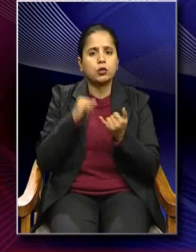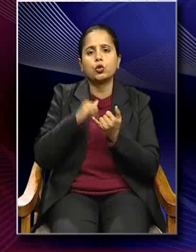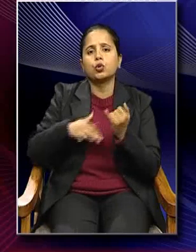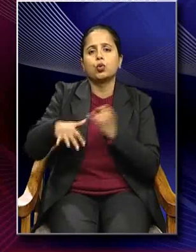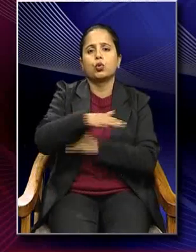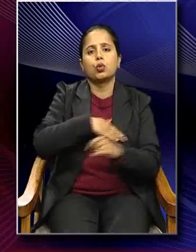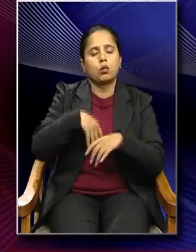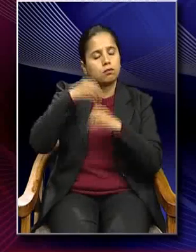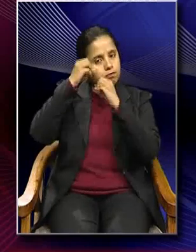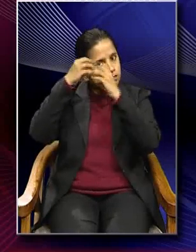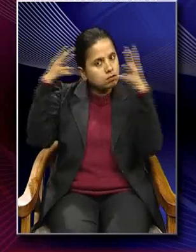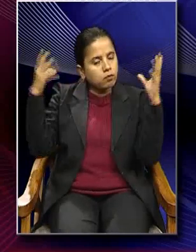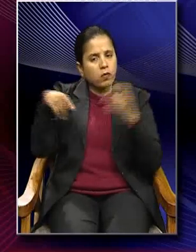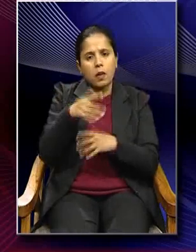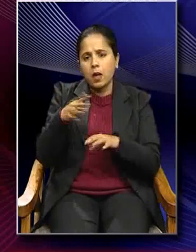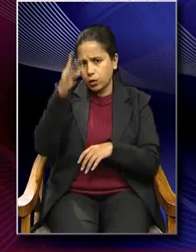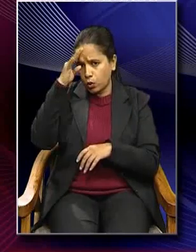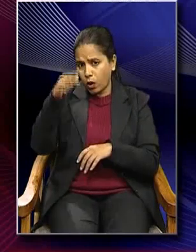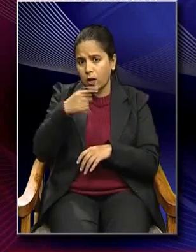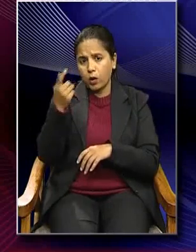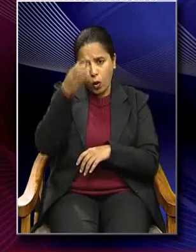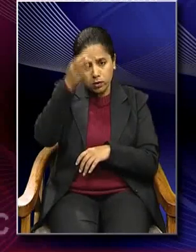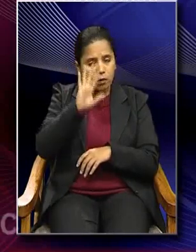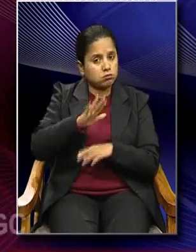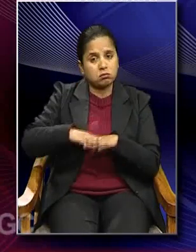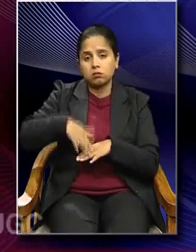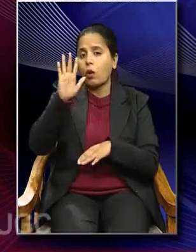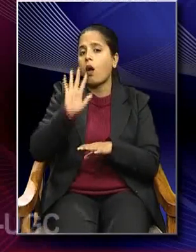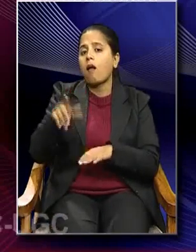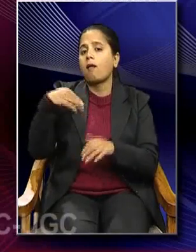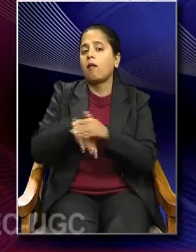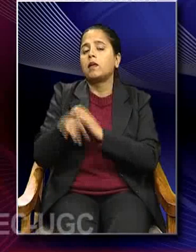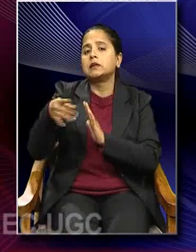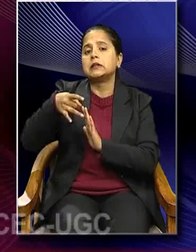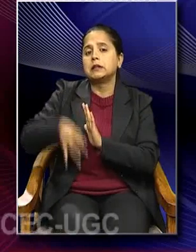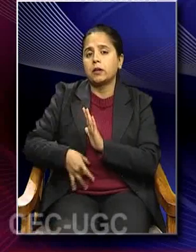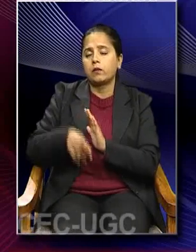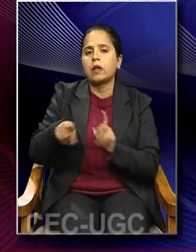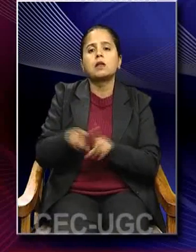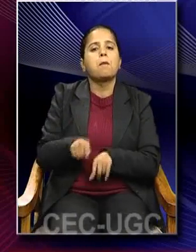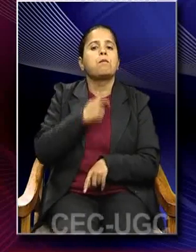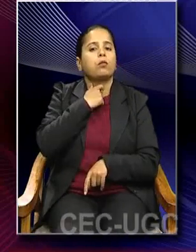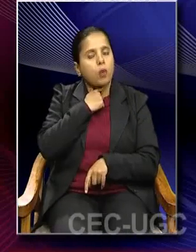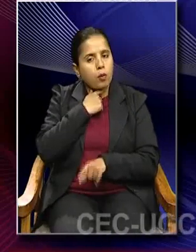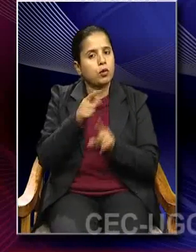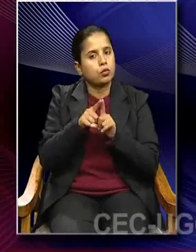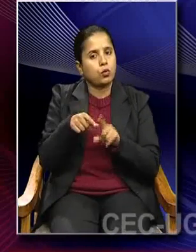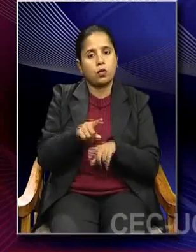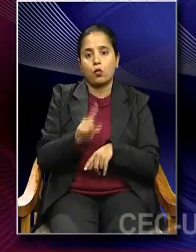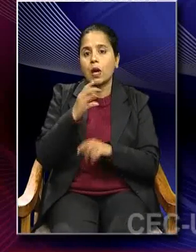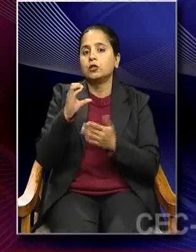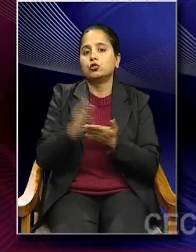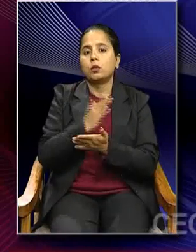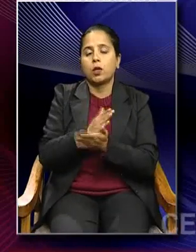imagination is more than a theoretical concept. It is kind of a promise. That is the first chapter